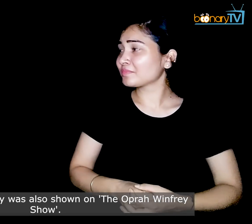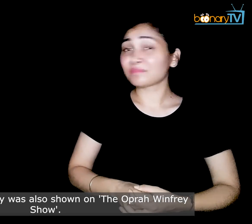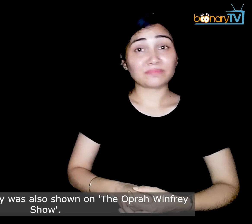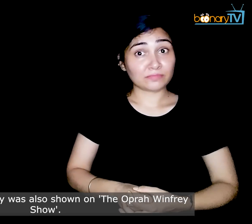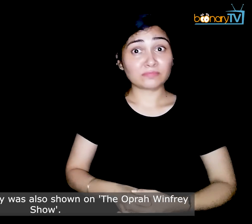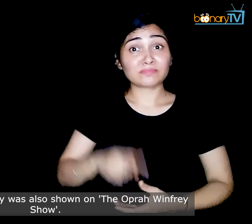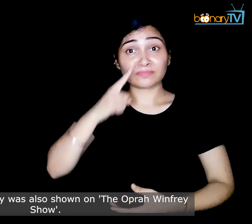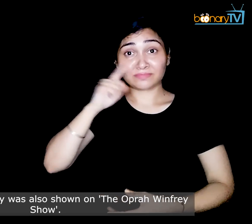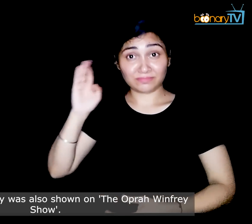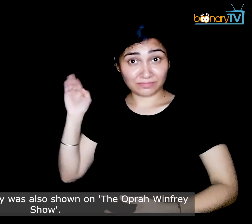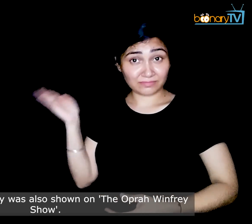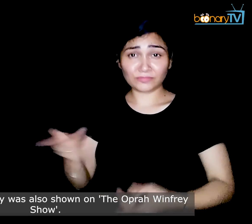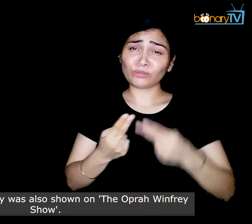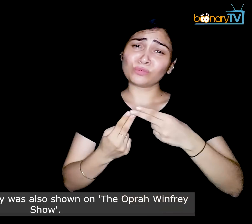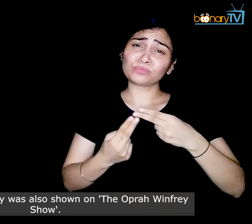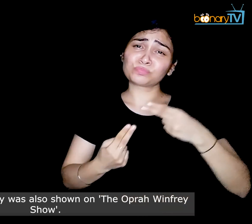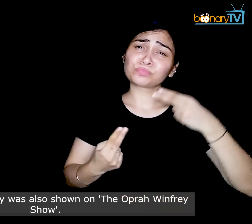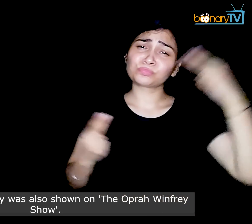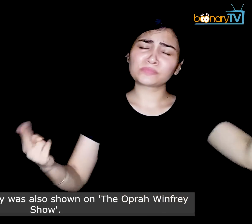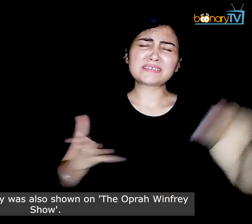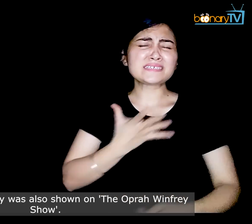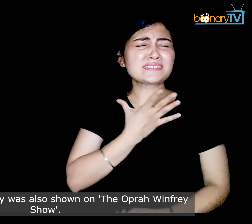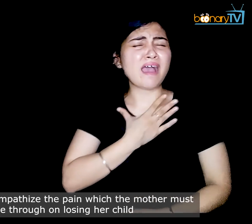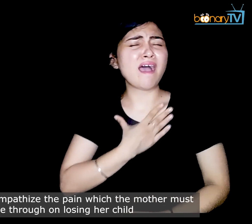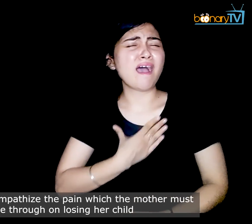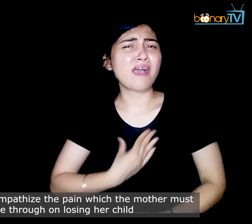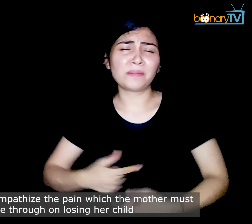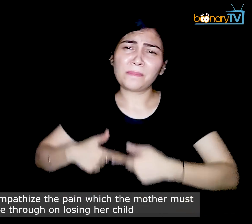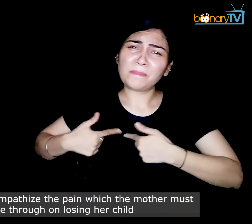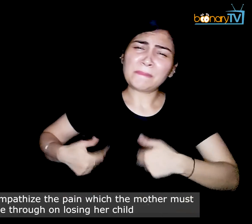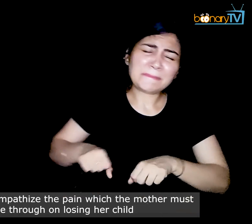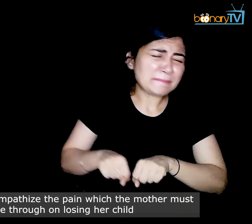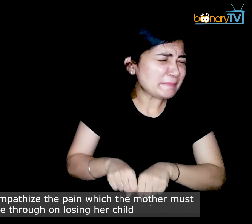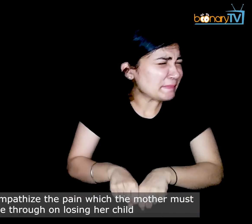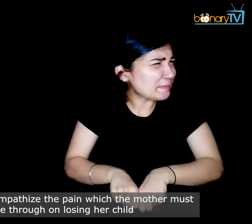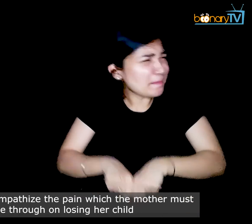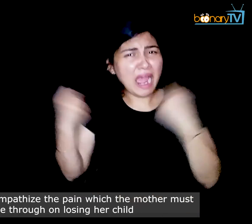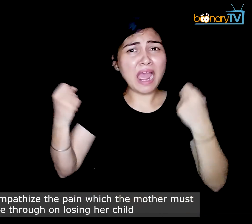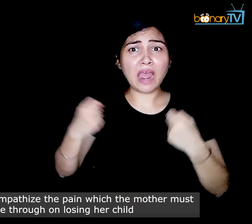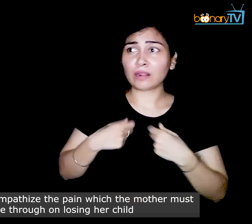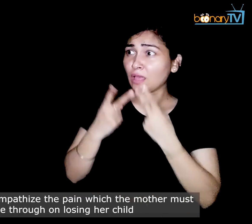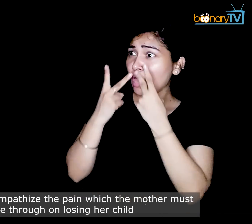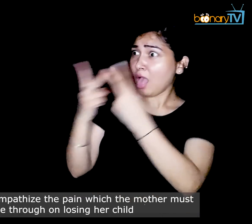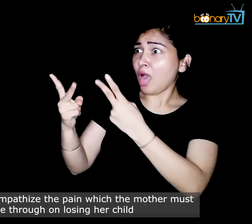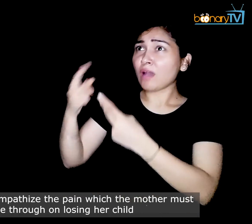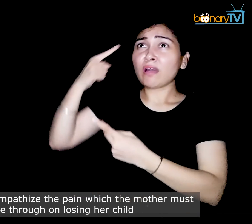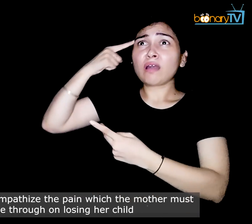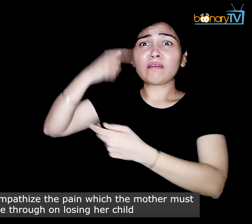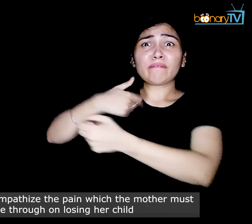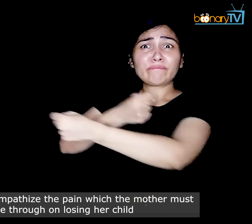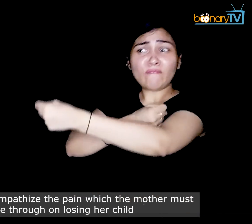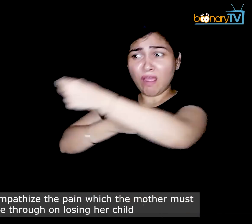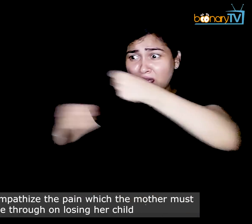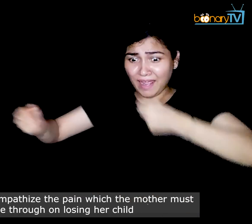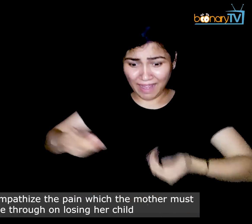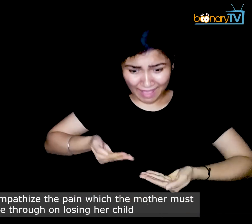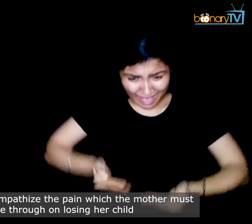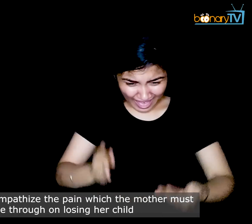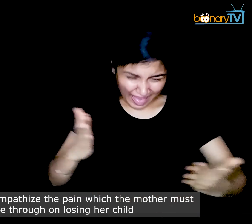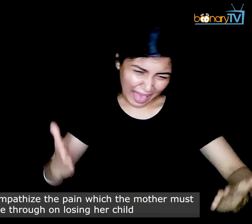on the Oprah Winfrey Show. Our heart breaks to empathize the pain which the mother must have gone